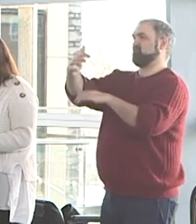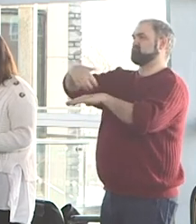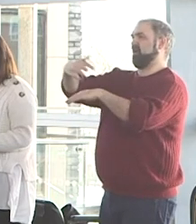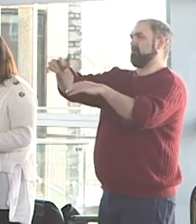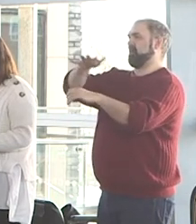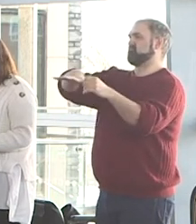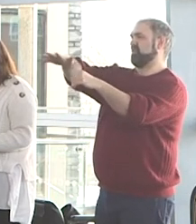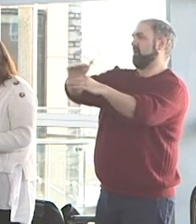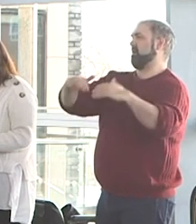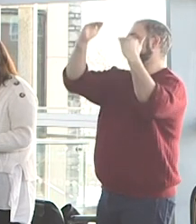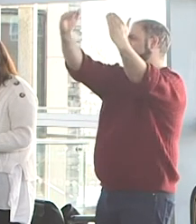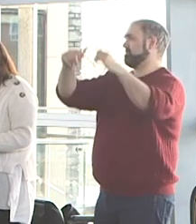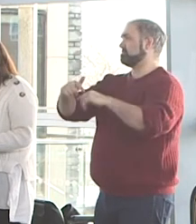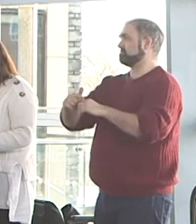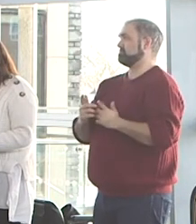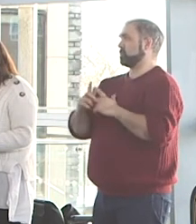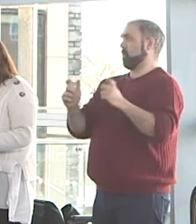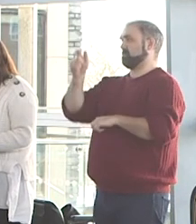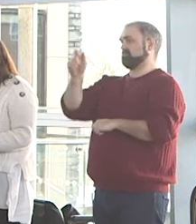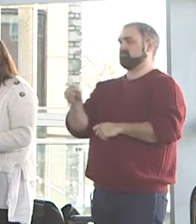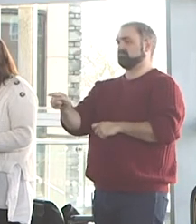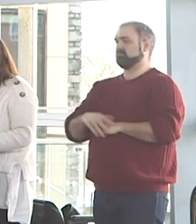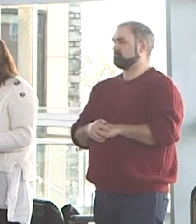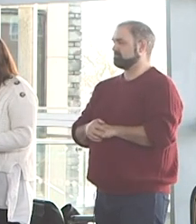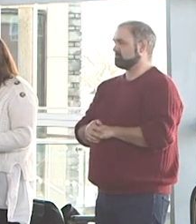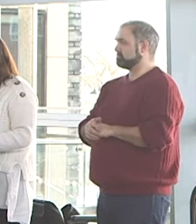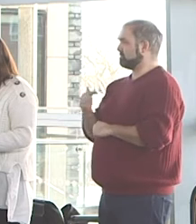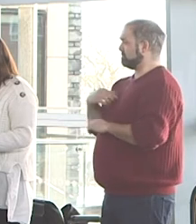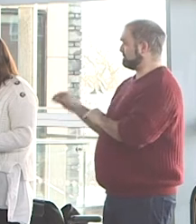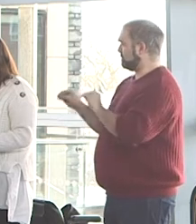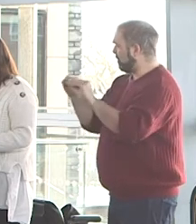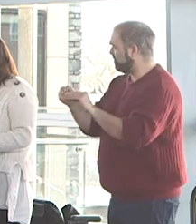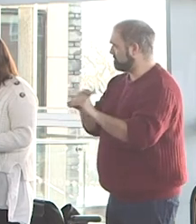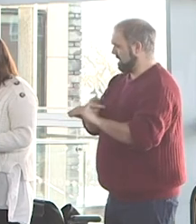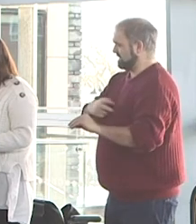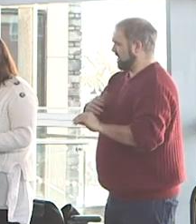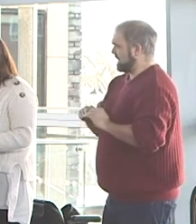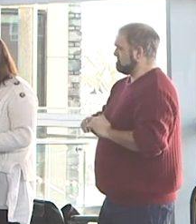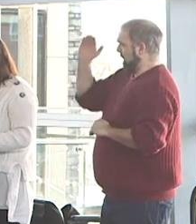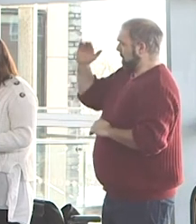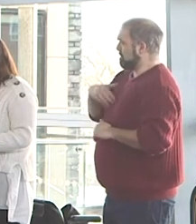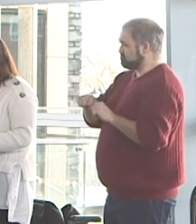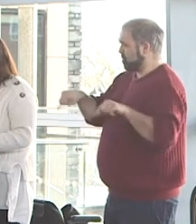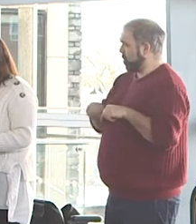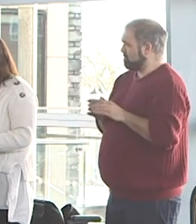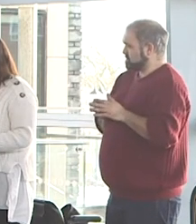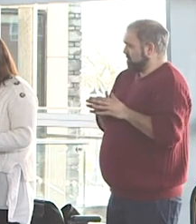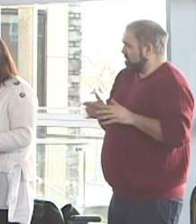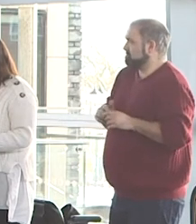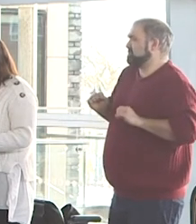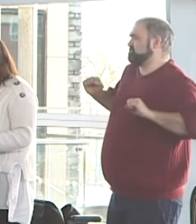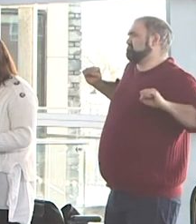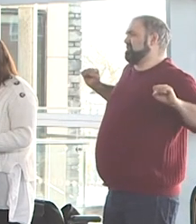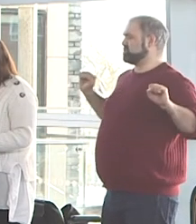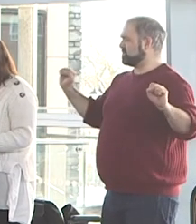crime. I quote, "The move increased my anxiety. My room was so small that when I stretched my arms, I